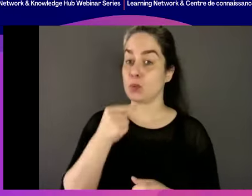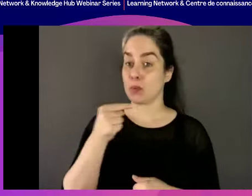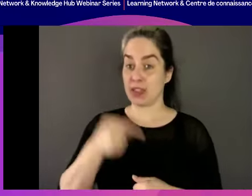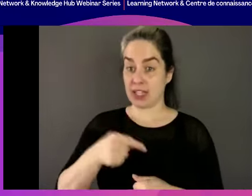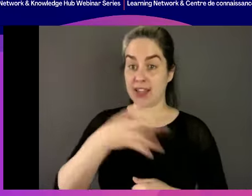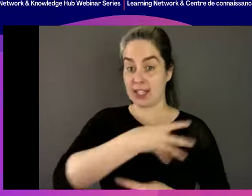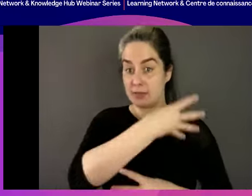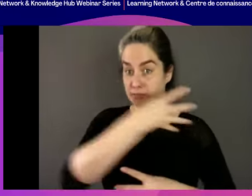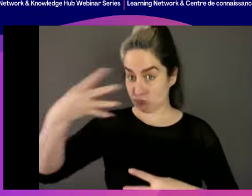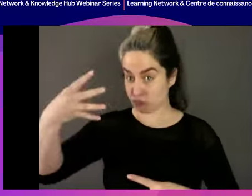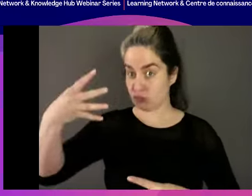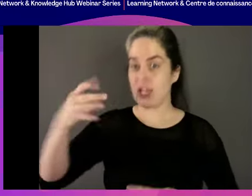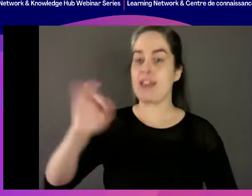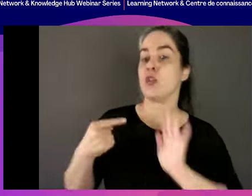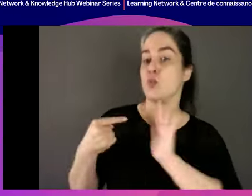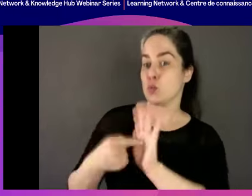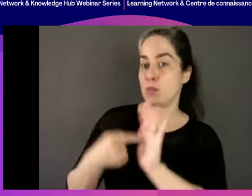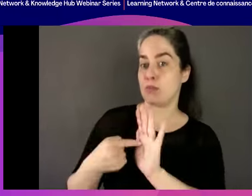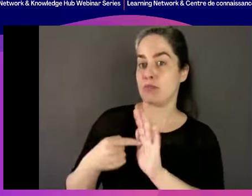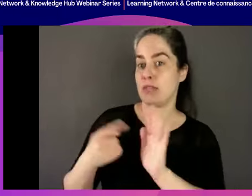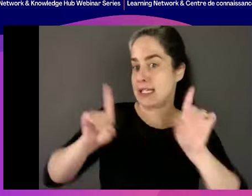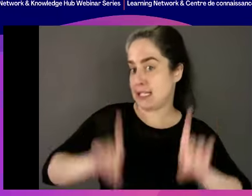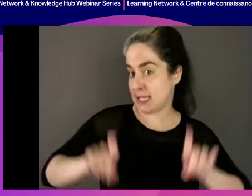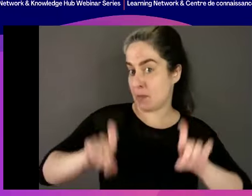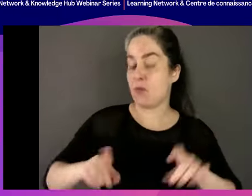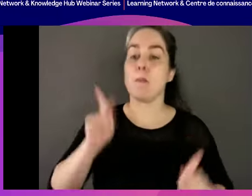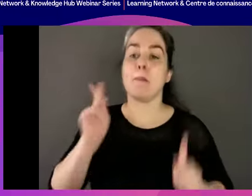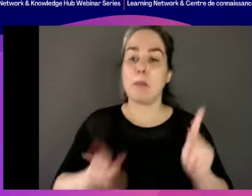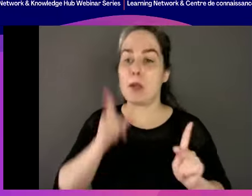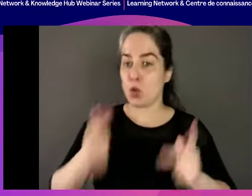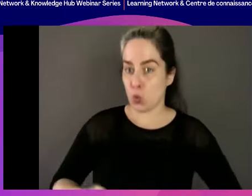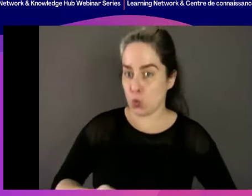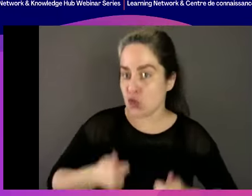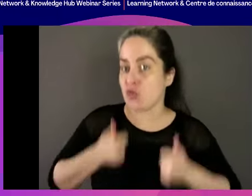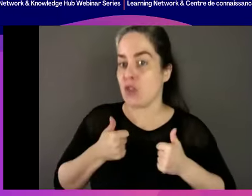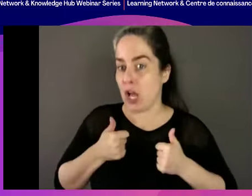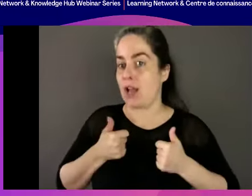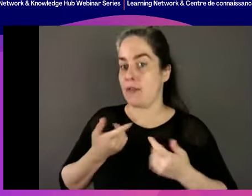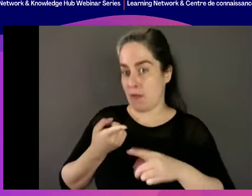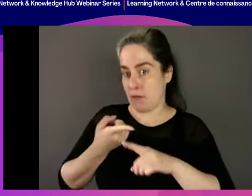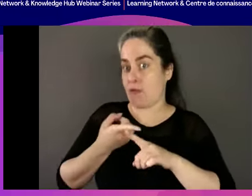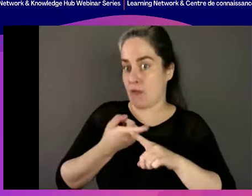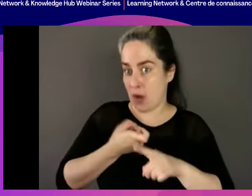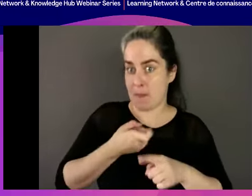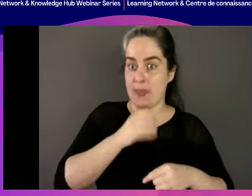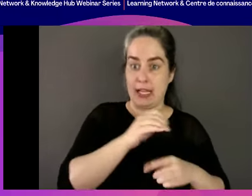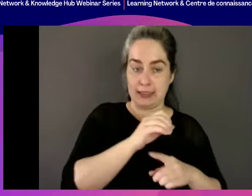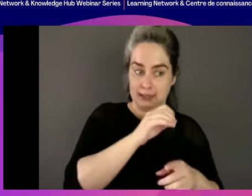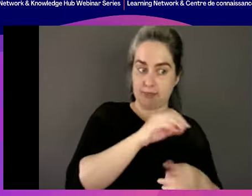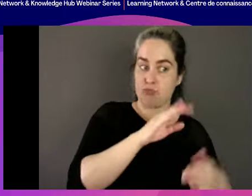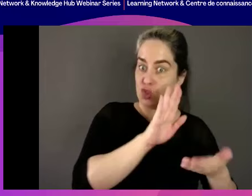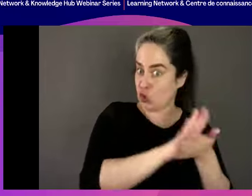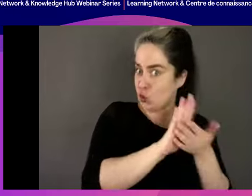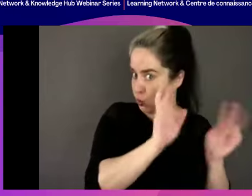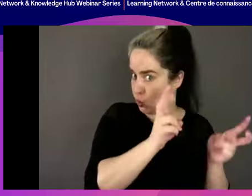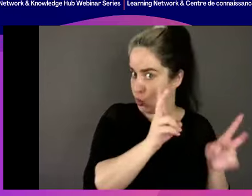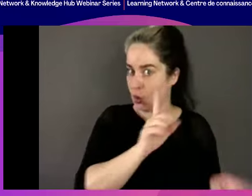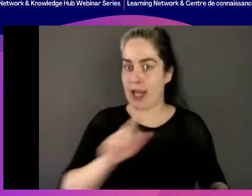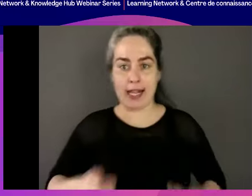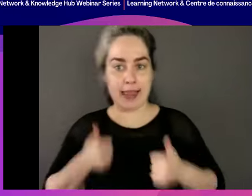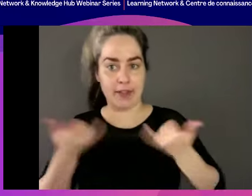national representative sample of First Nations survivors who were living on reserve. And it shows,